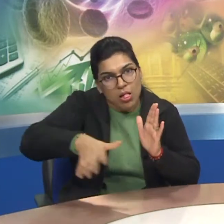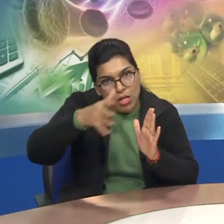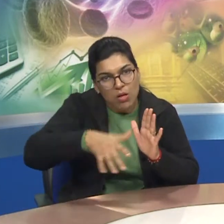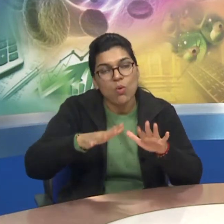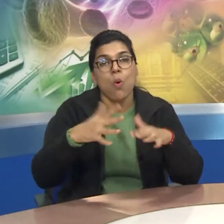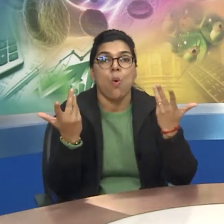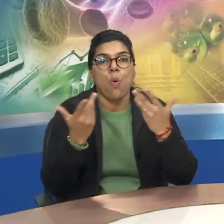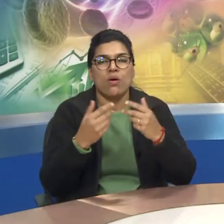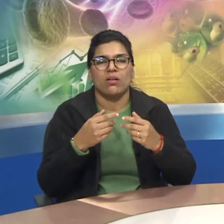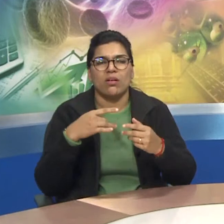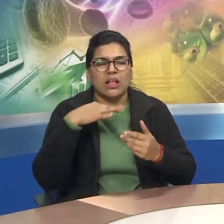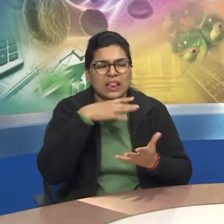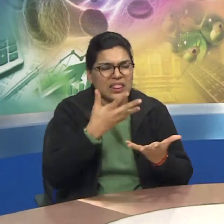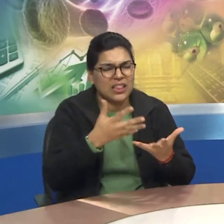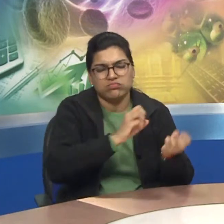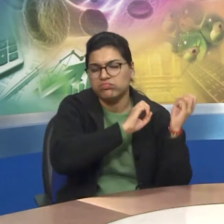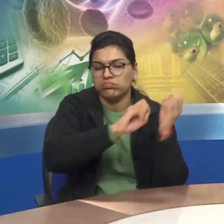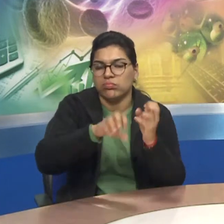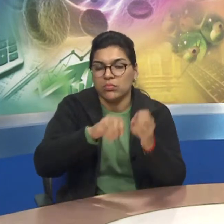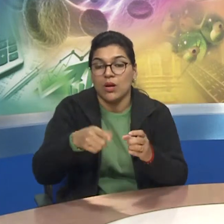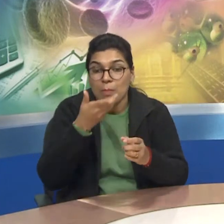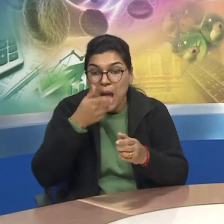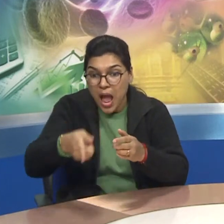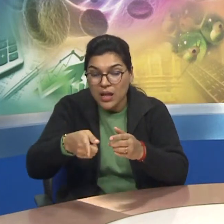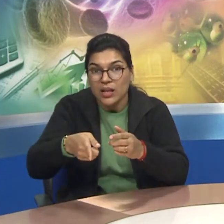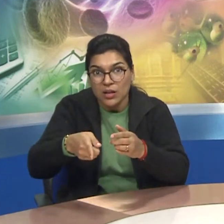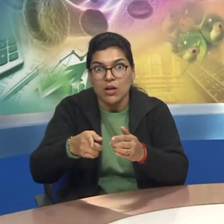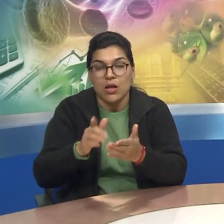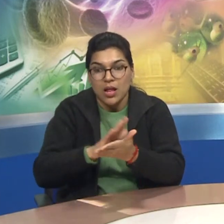by being mindful about all these